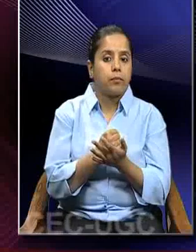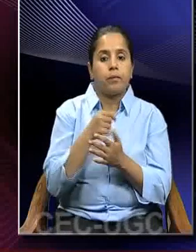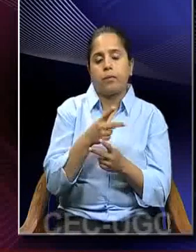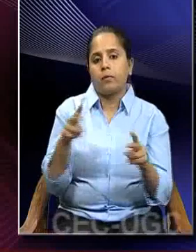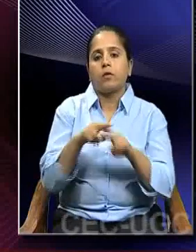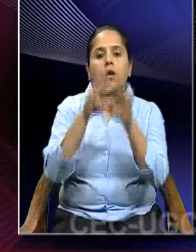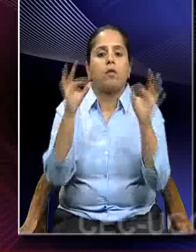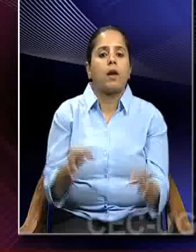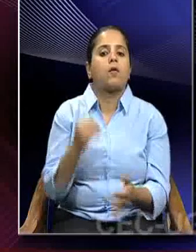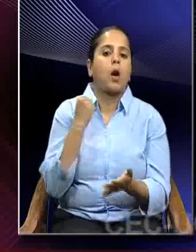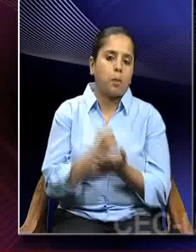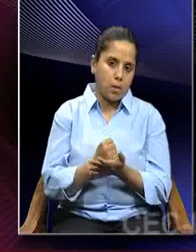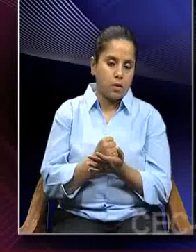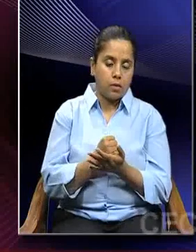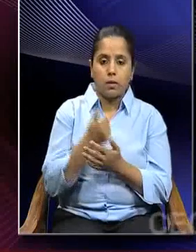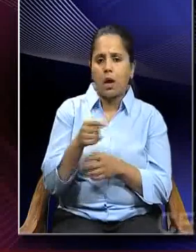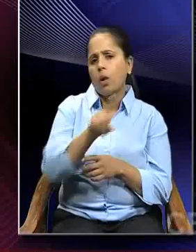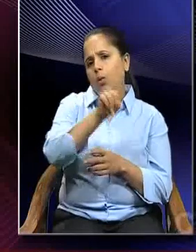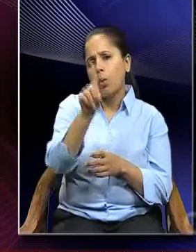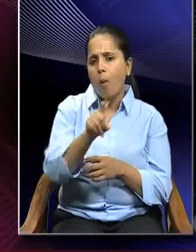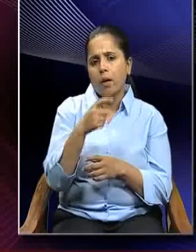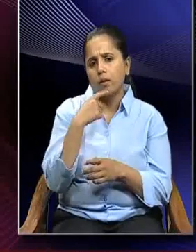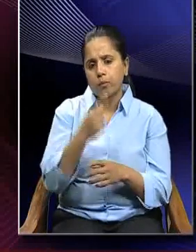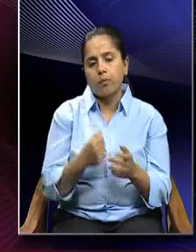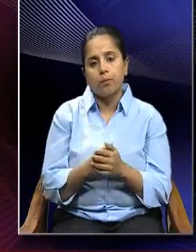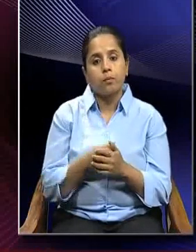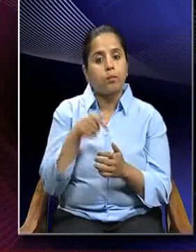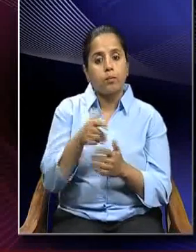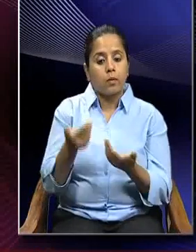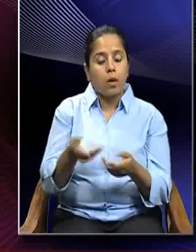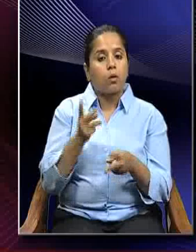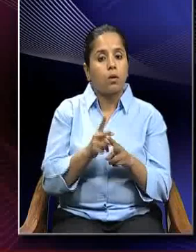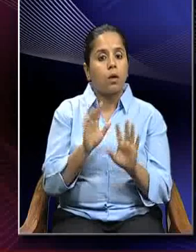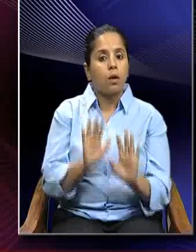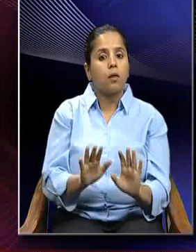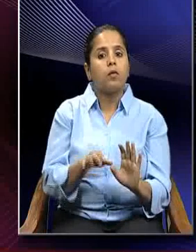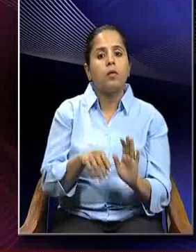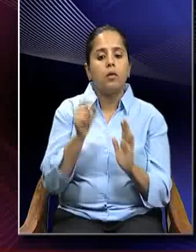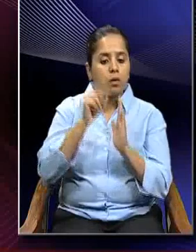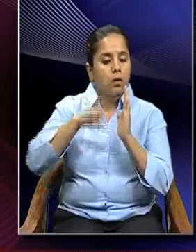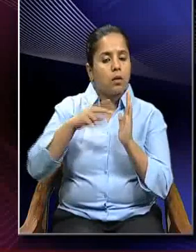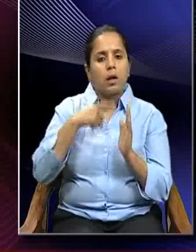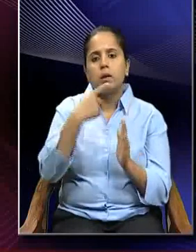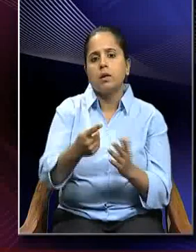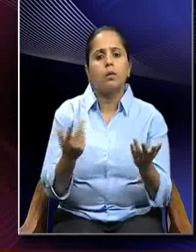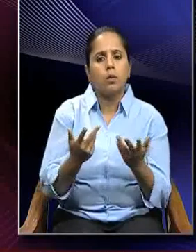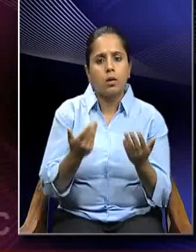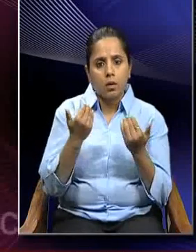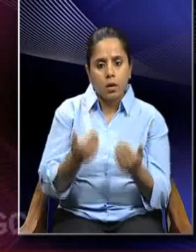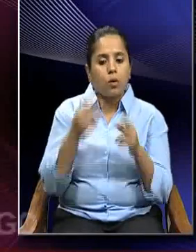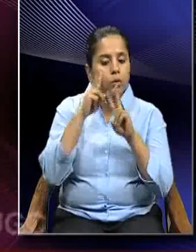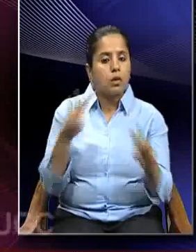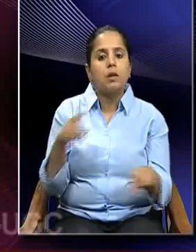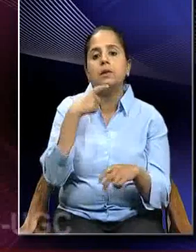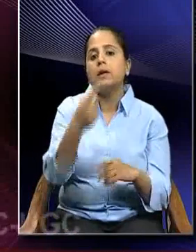framework. Now the question comes, what the existing literature says, what present researchers are